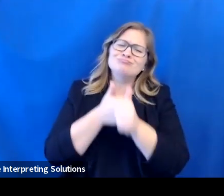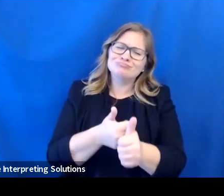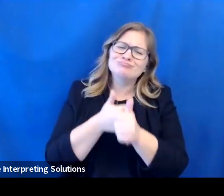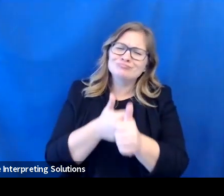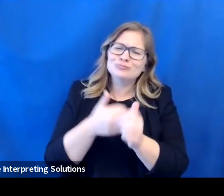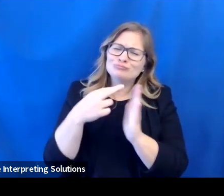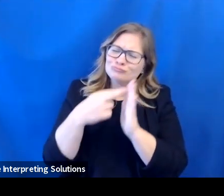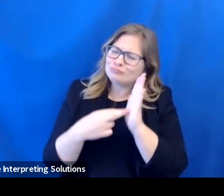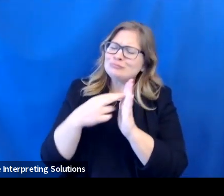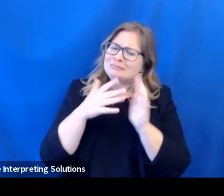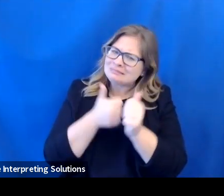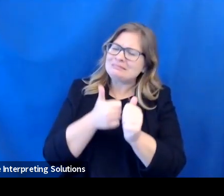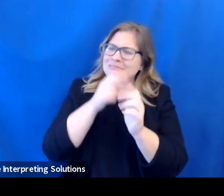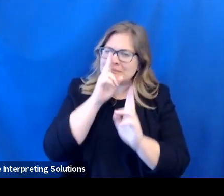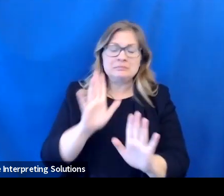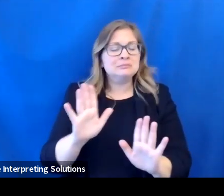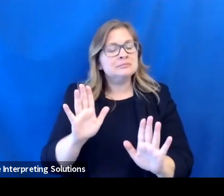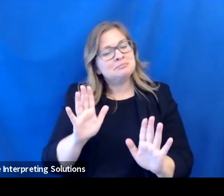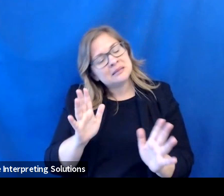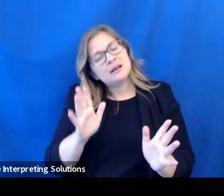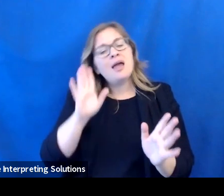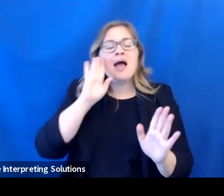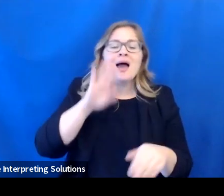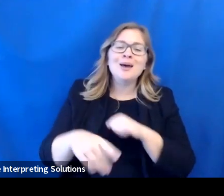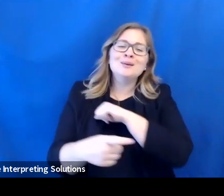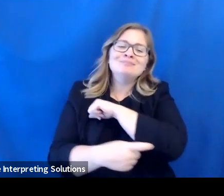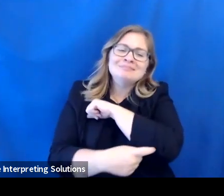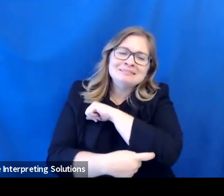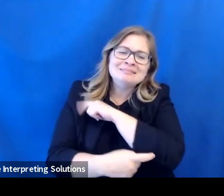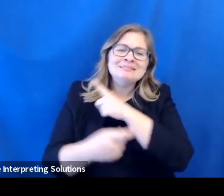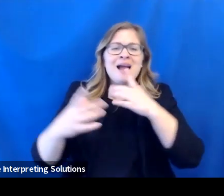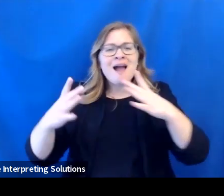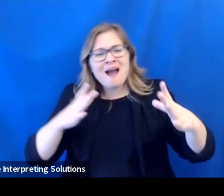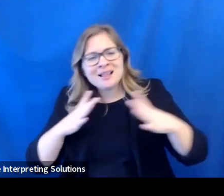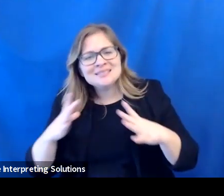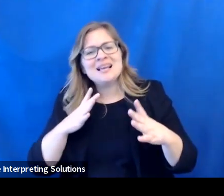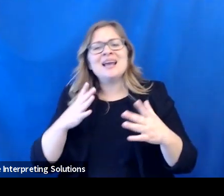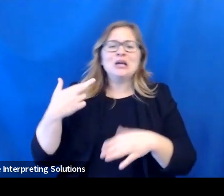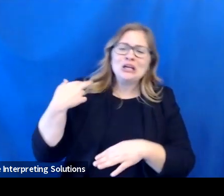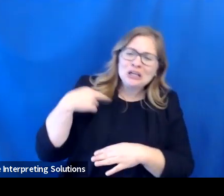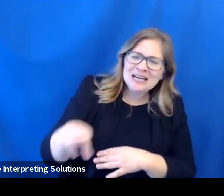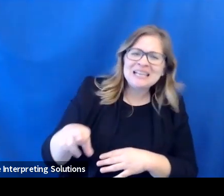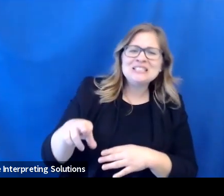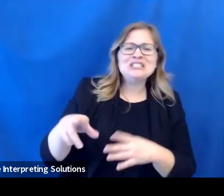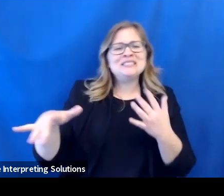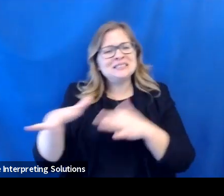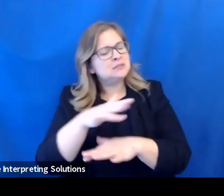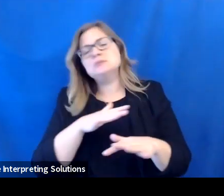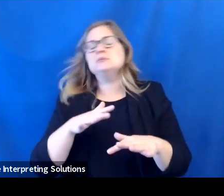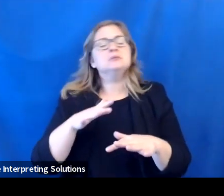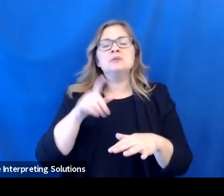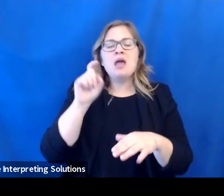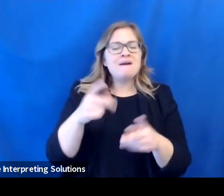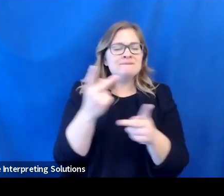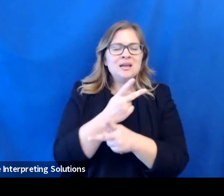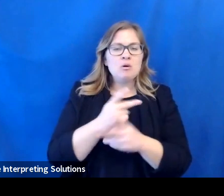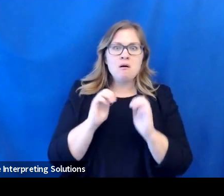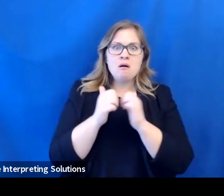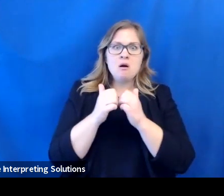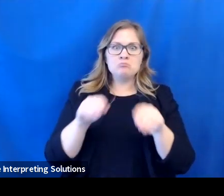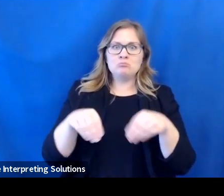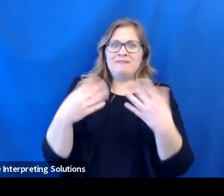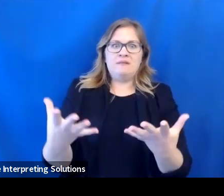important holidays. We are trying to work with religious leaders to figure out ways that we can make sure that they're as meaningful as